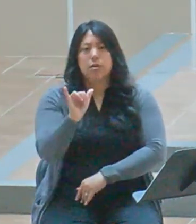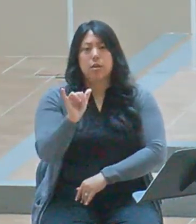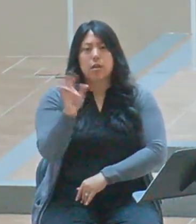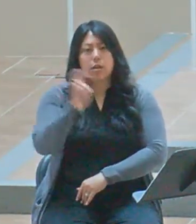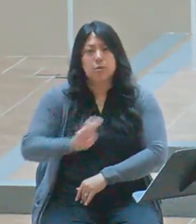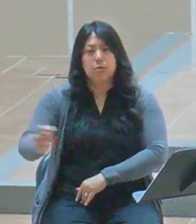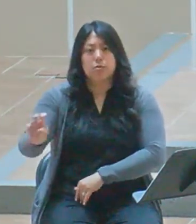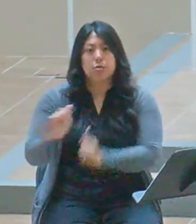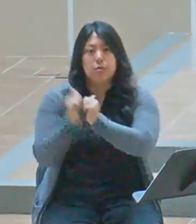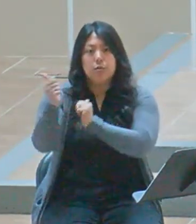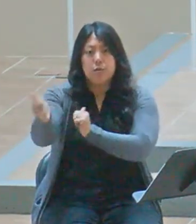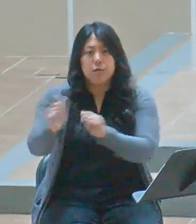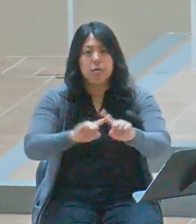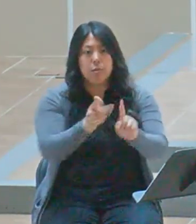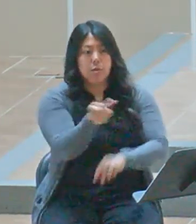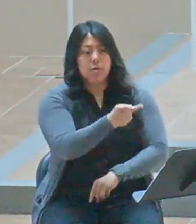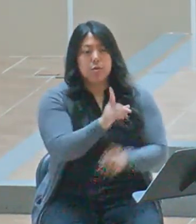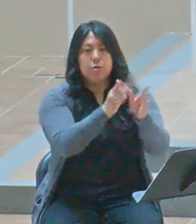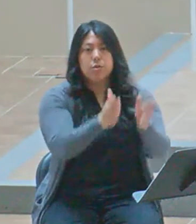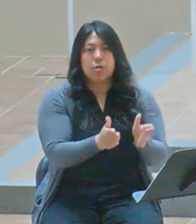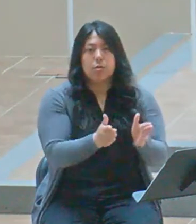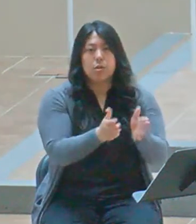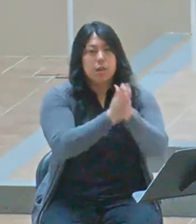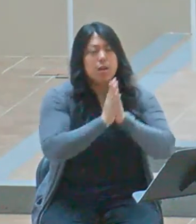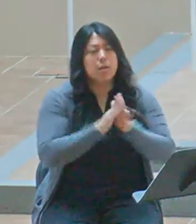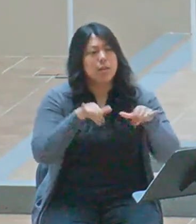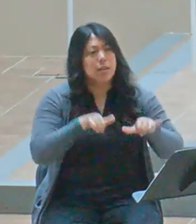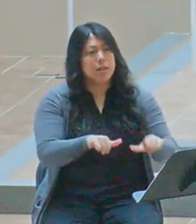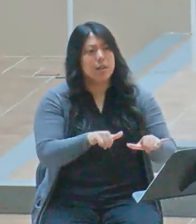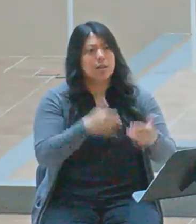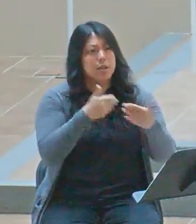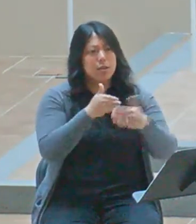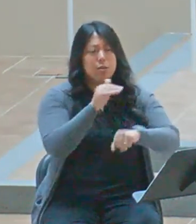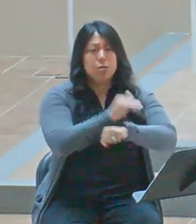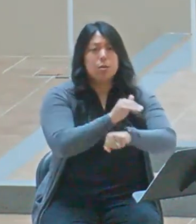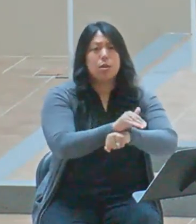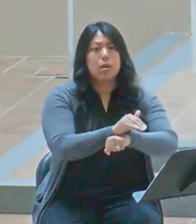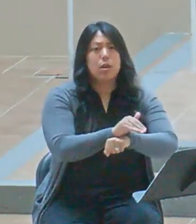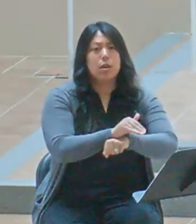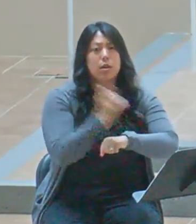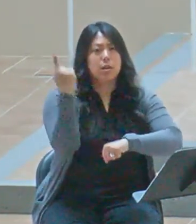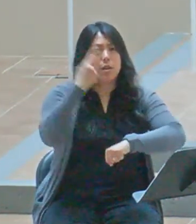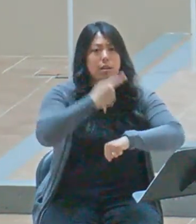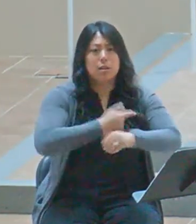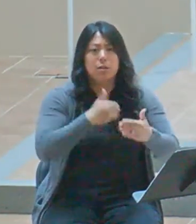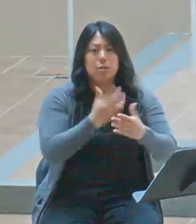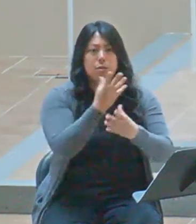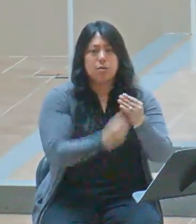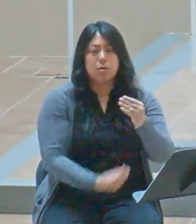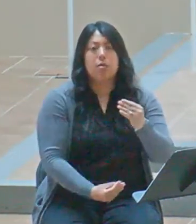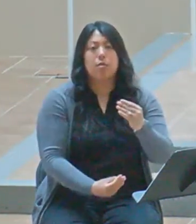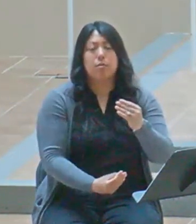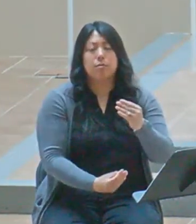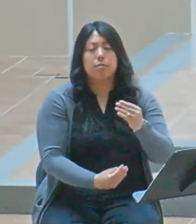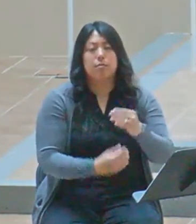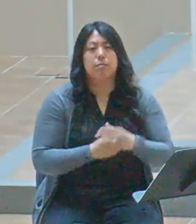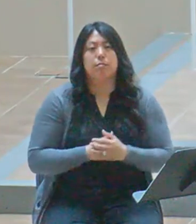farther. But they urged him, 'Stay with us, for it is nearly evening, and the day is almost